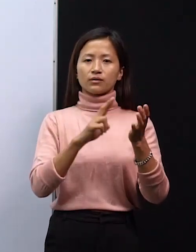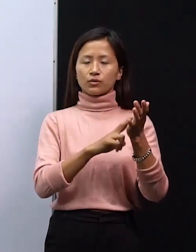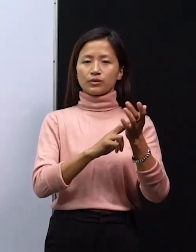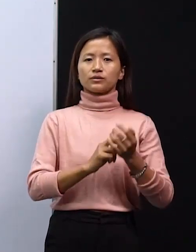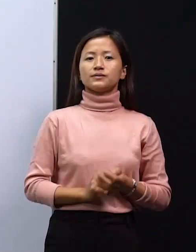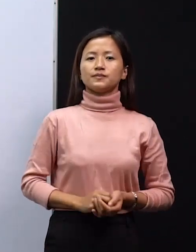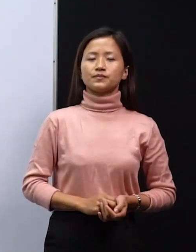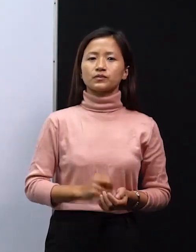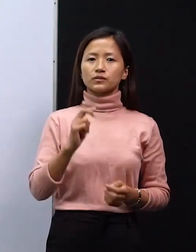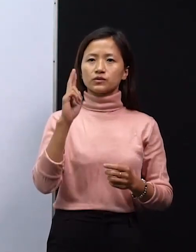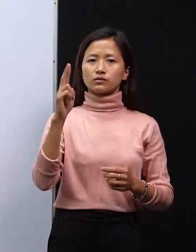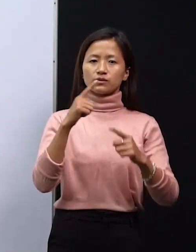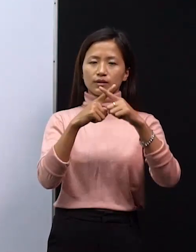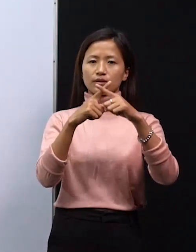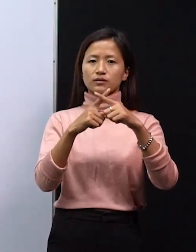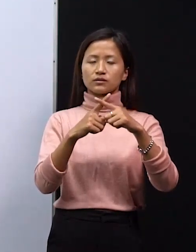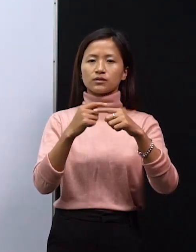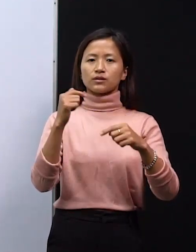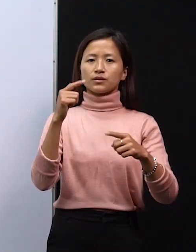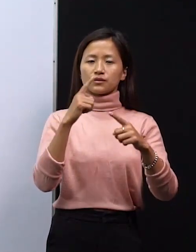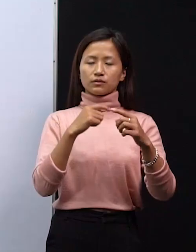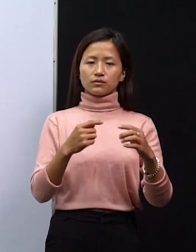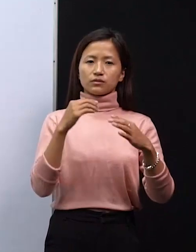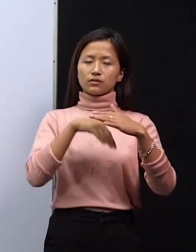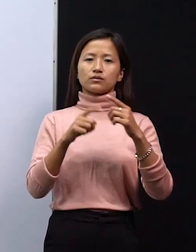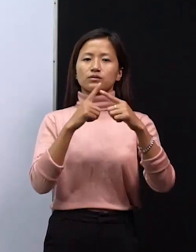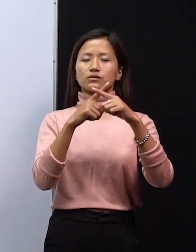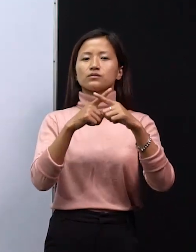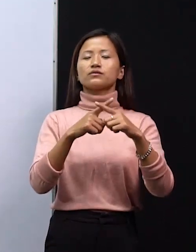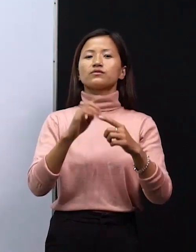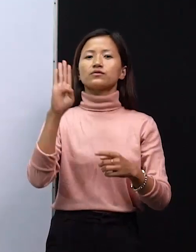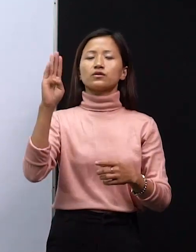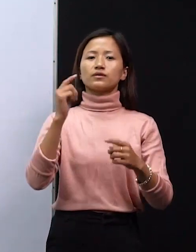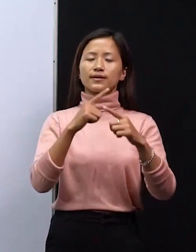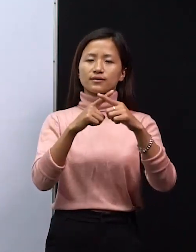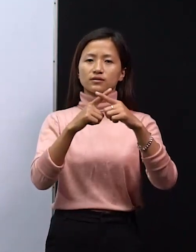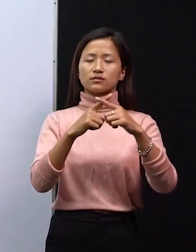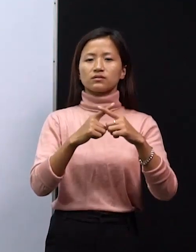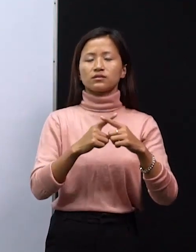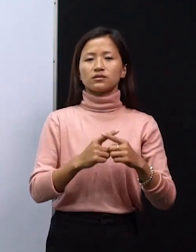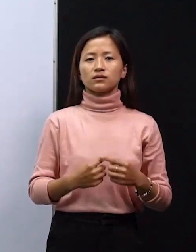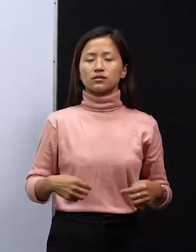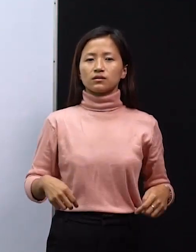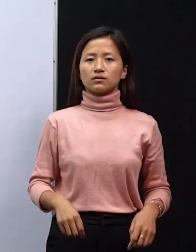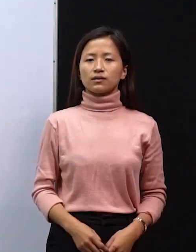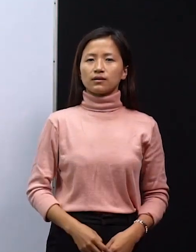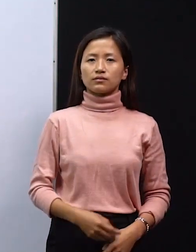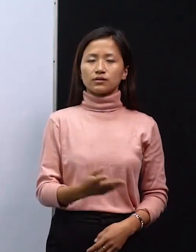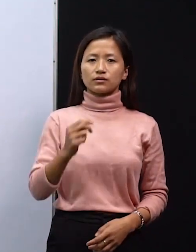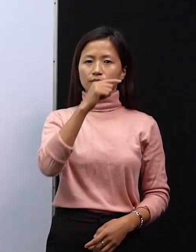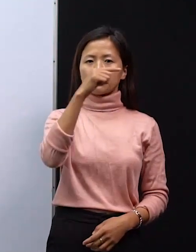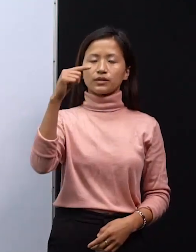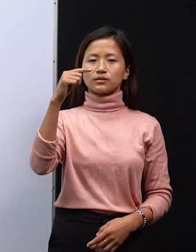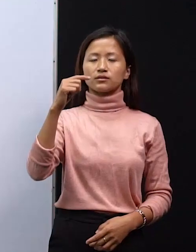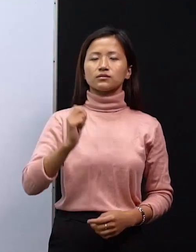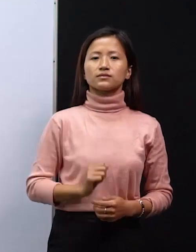this: 2x into 4x, 2x into 4x, and then there's a minus sign, so you